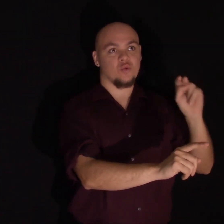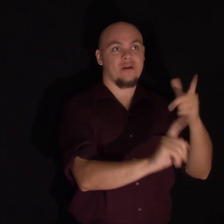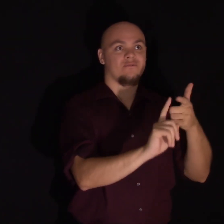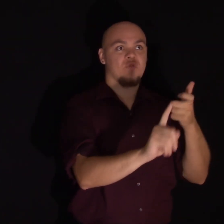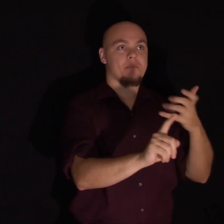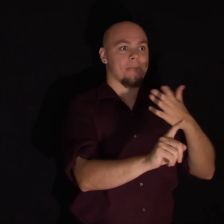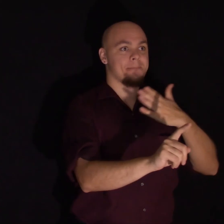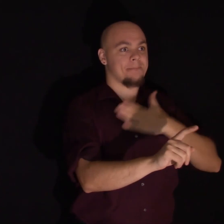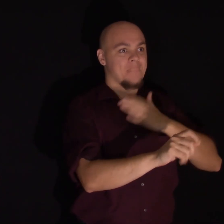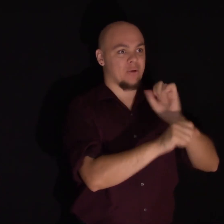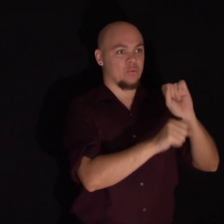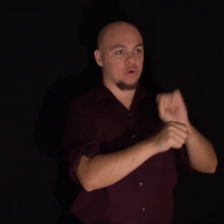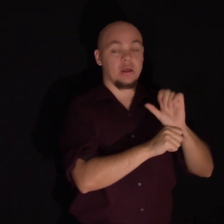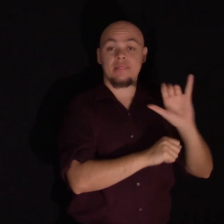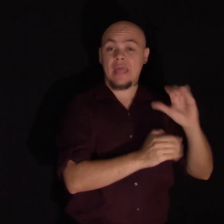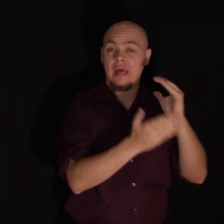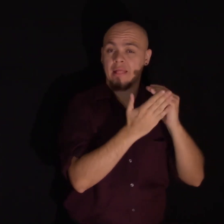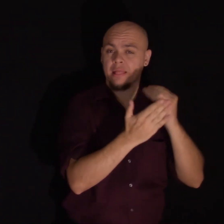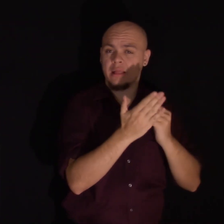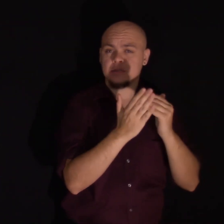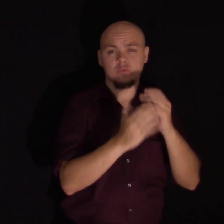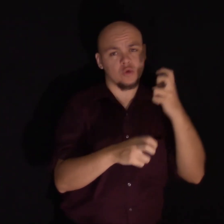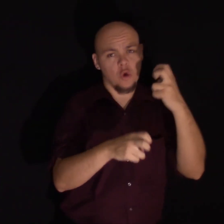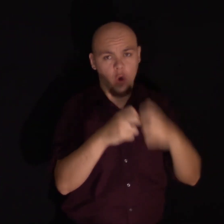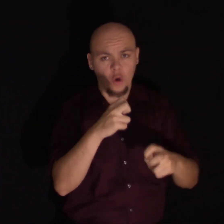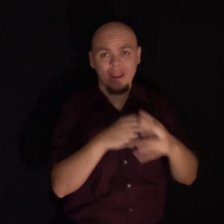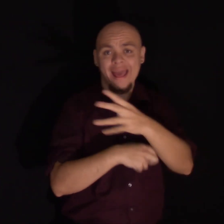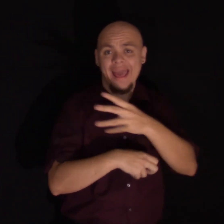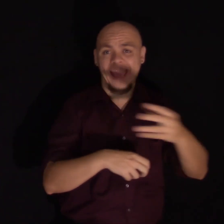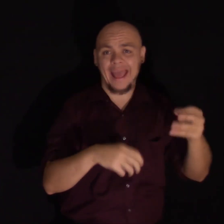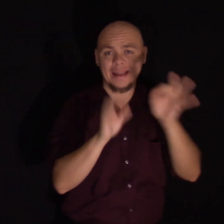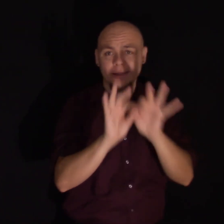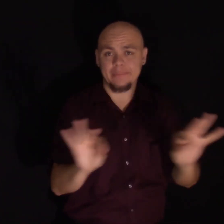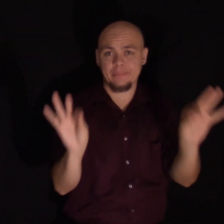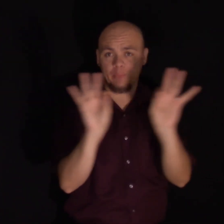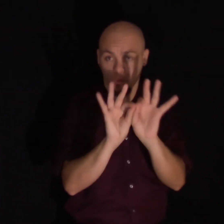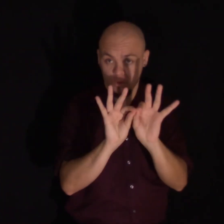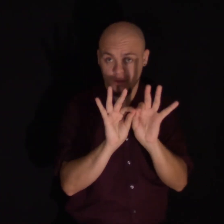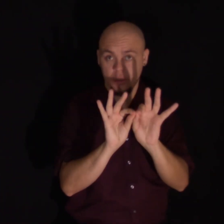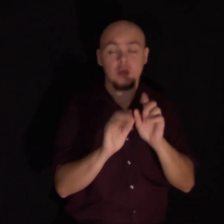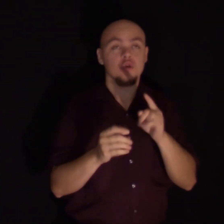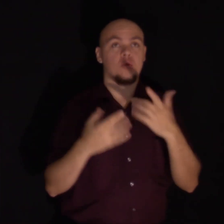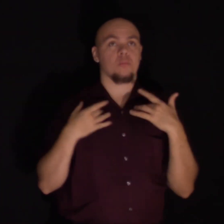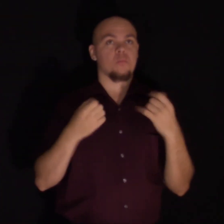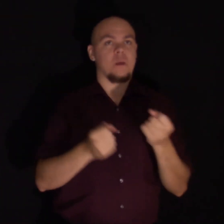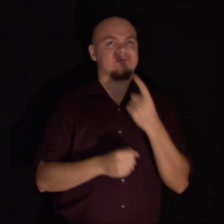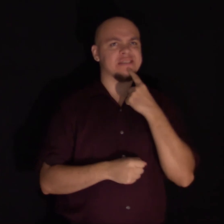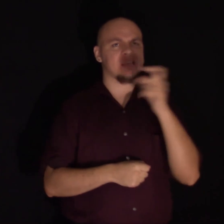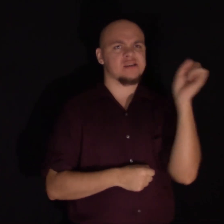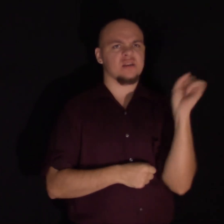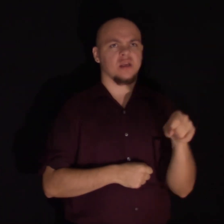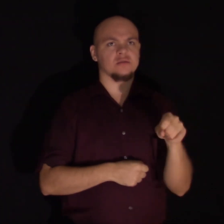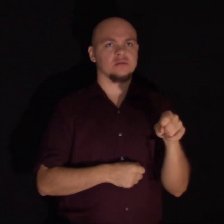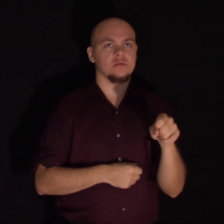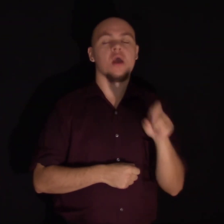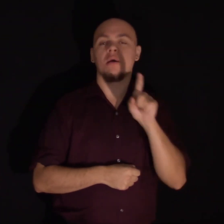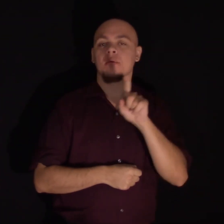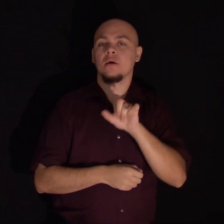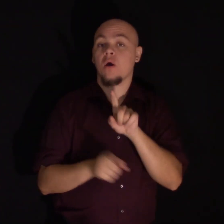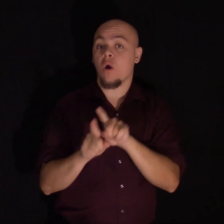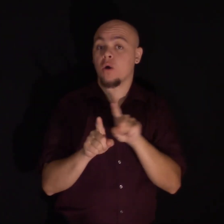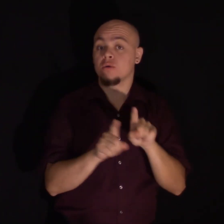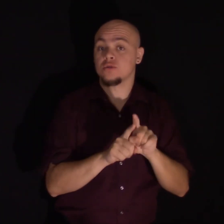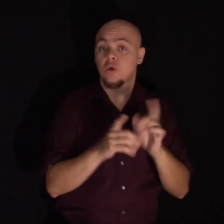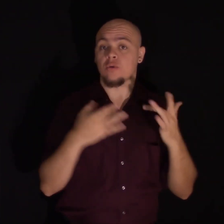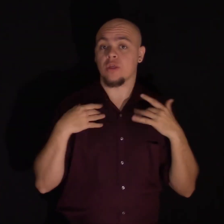That lesson was a hard one, but an important one. You see, if you're going to be brave enough to say yes to the choice, you must also have the